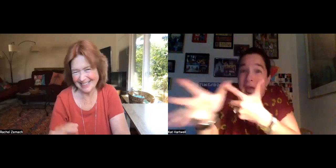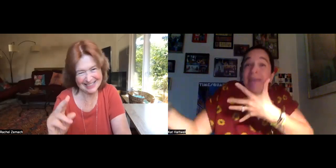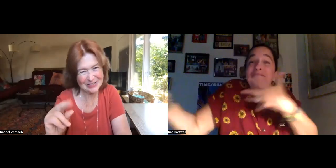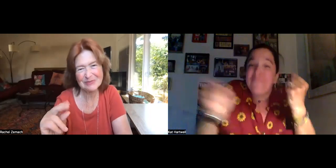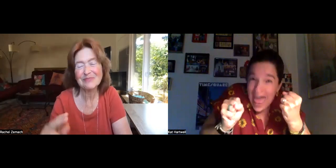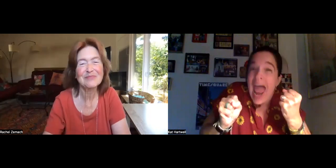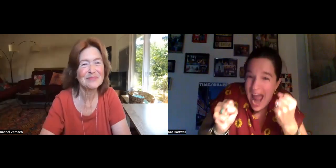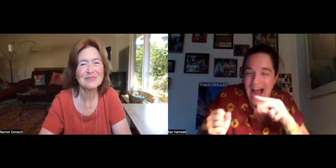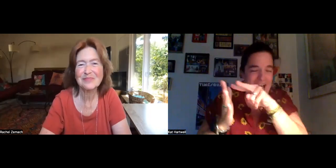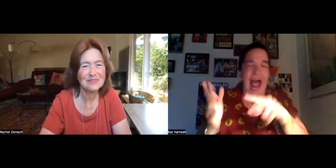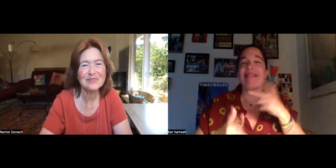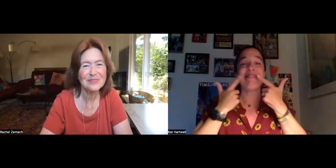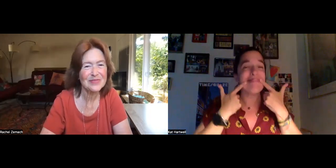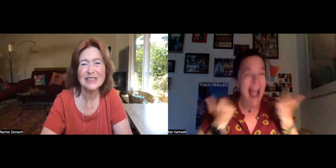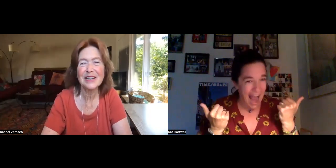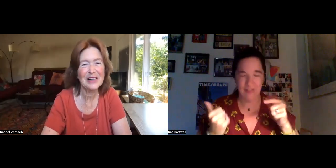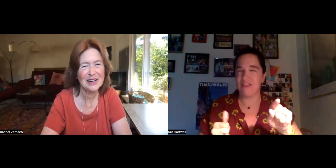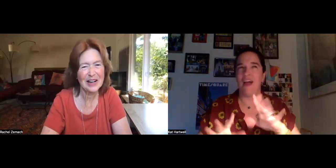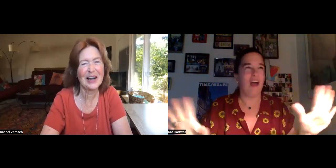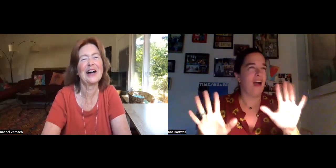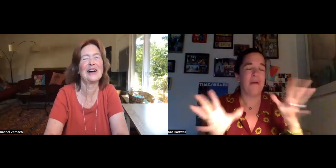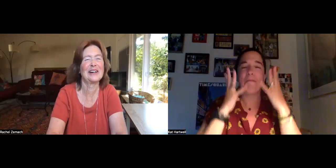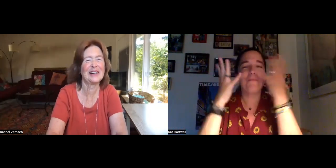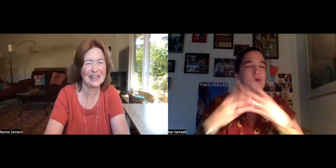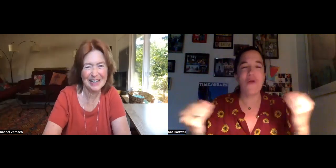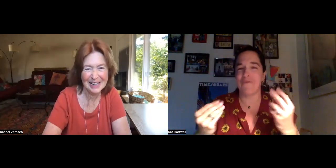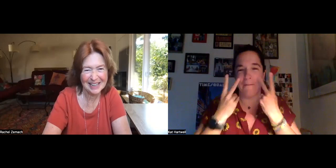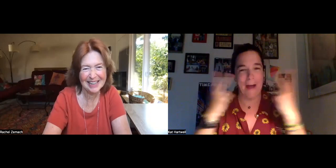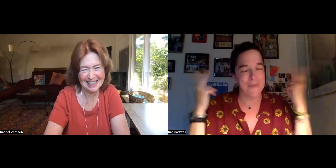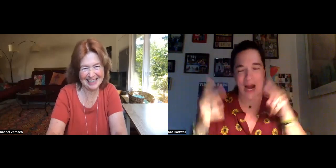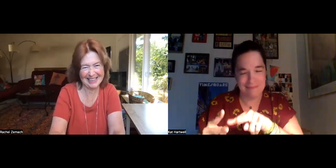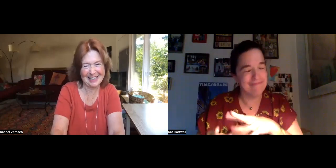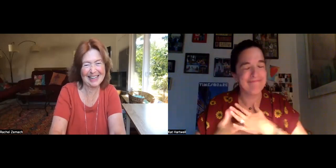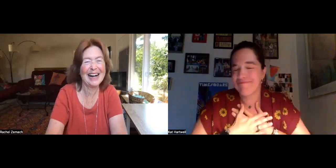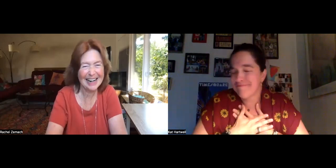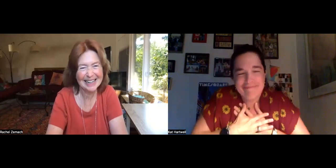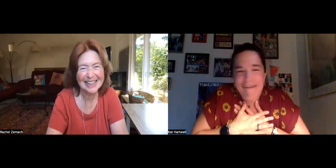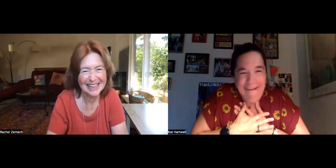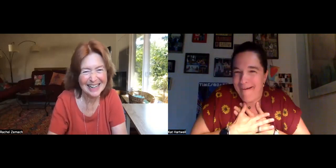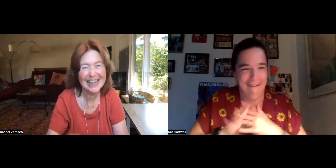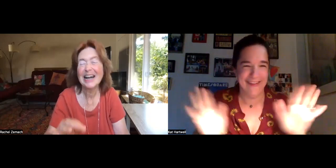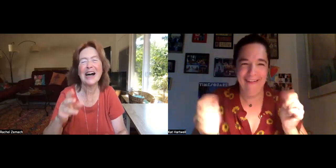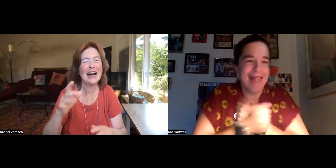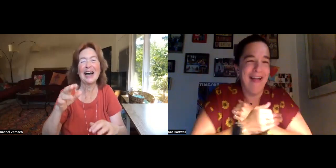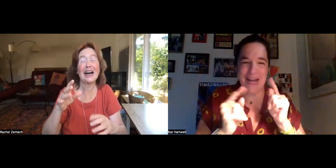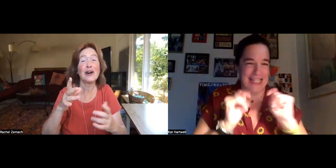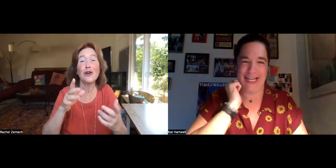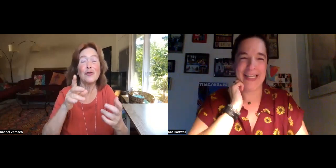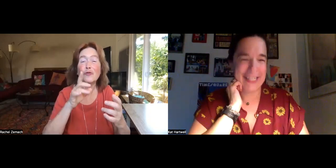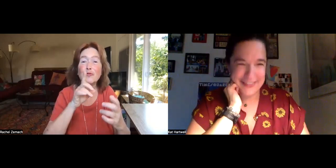Run back. I left. Beautiful memory. Wow. Oh, love it.